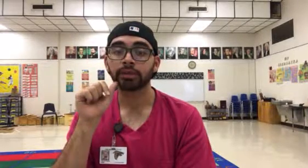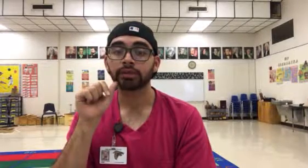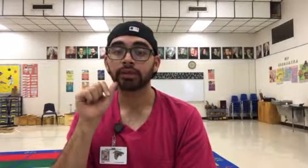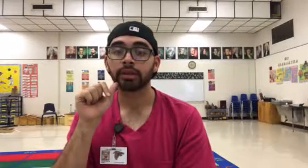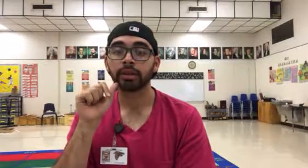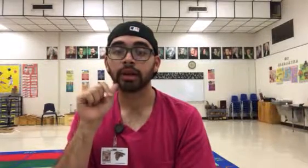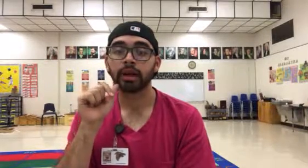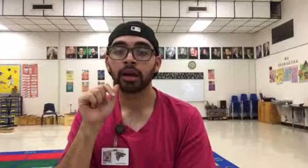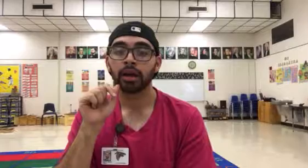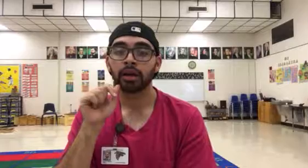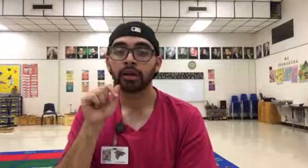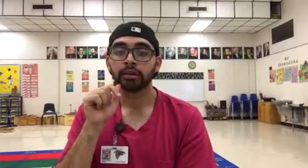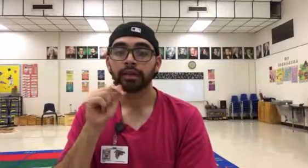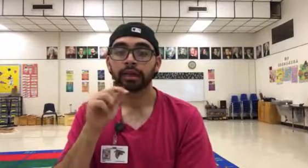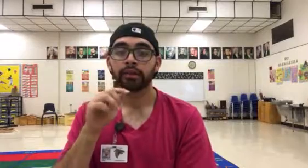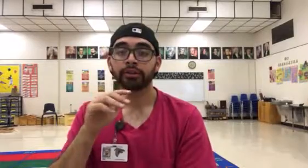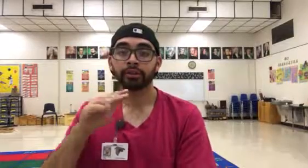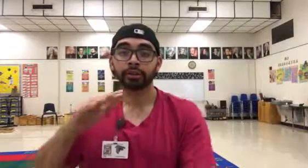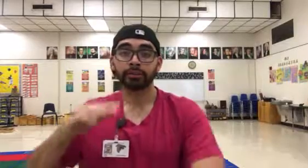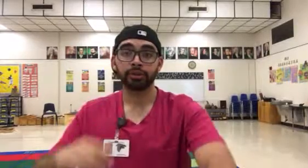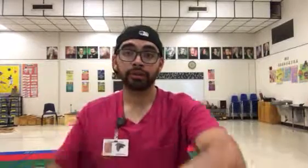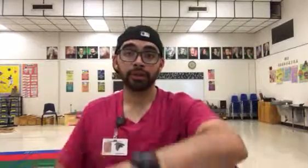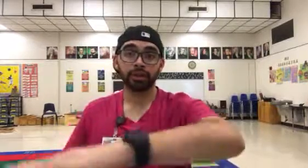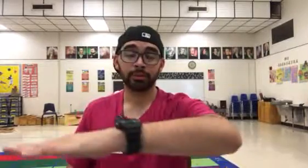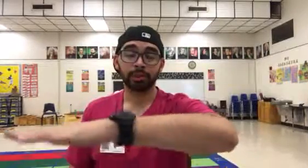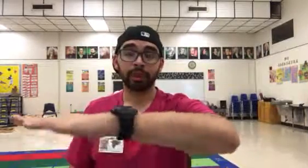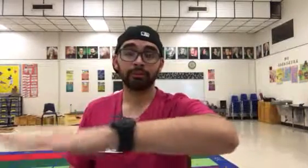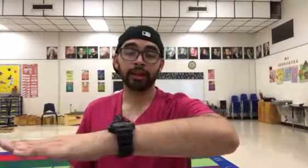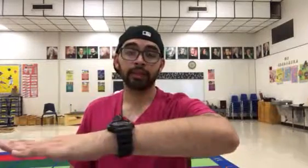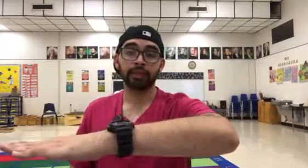drops. Now you're gonna put your non-dominant hand flat again.